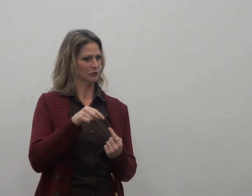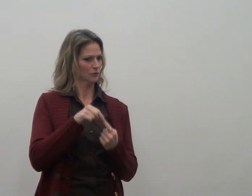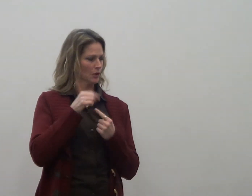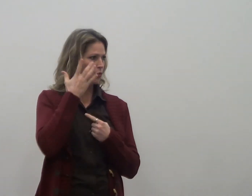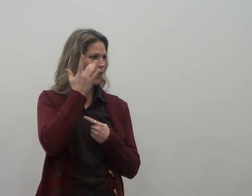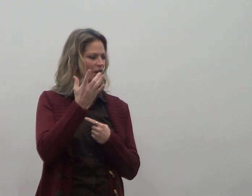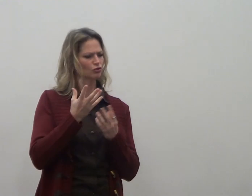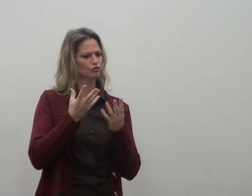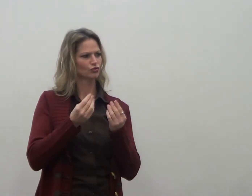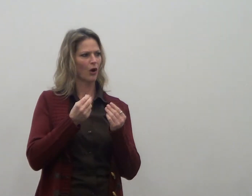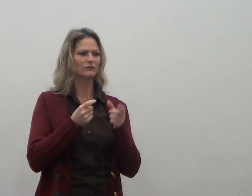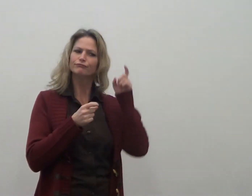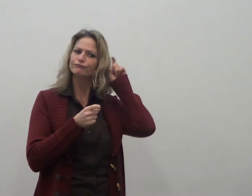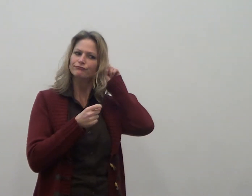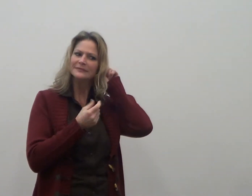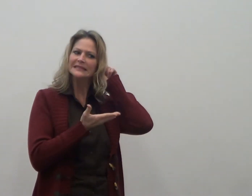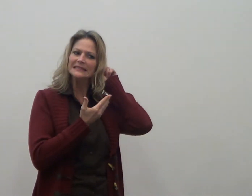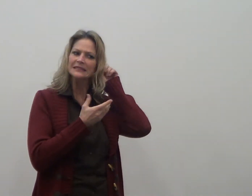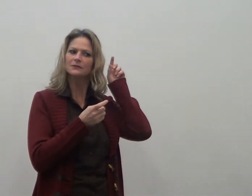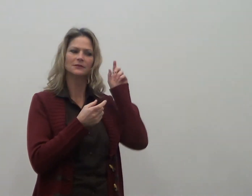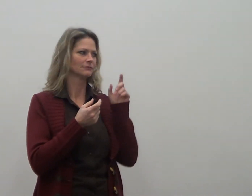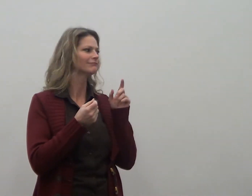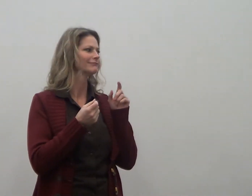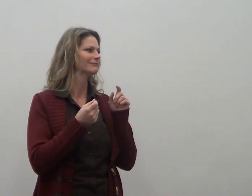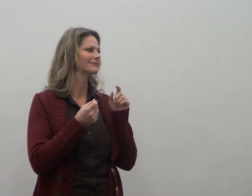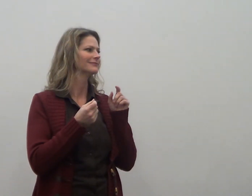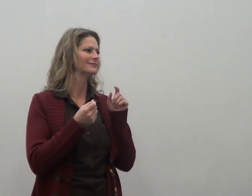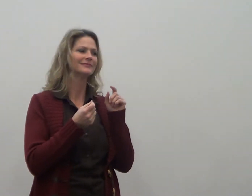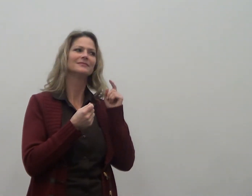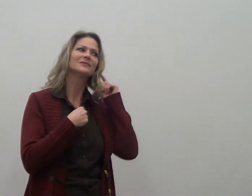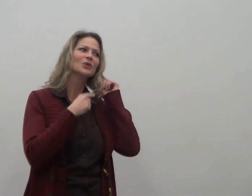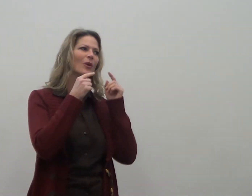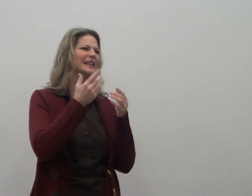features to protect the delicate inner ear.